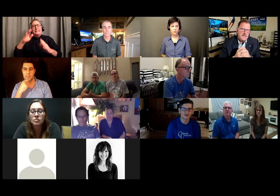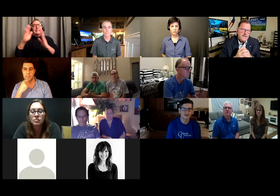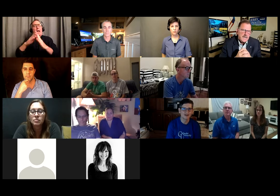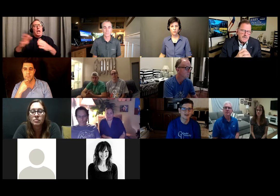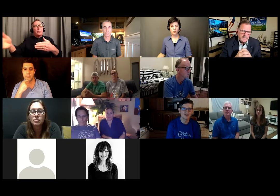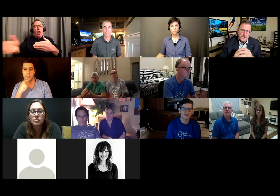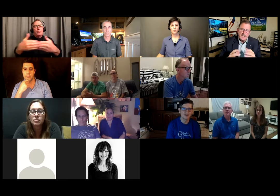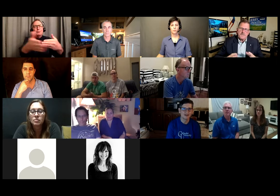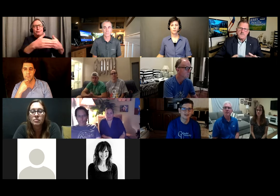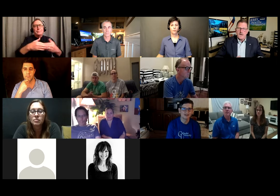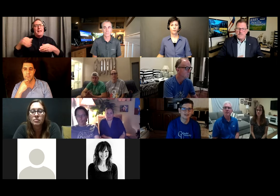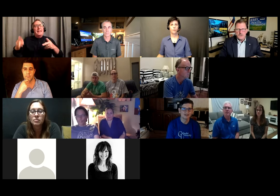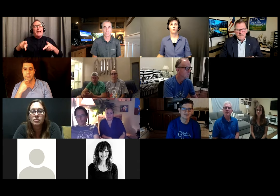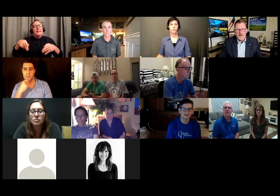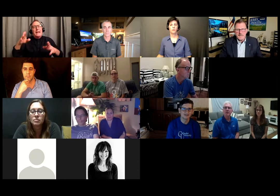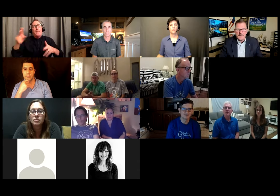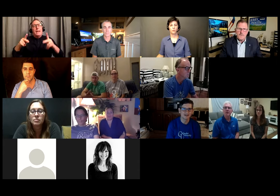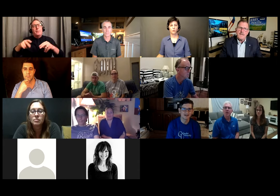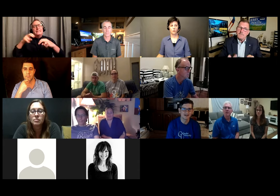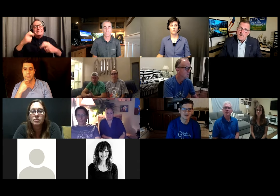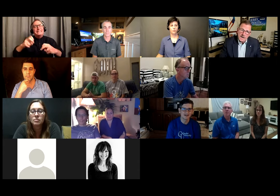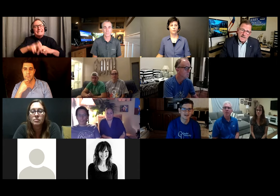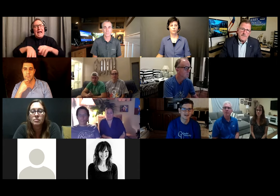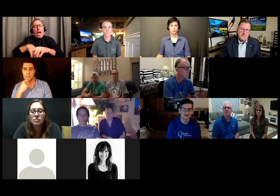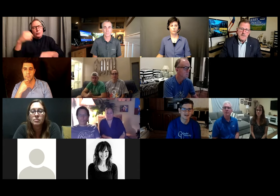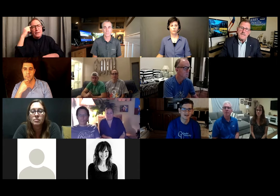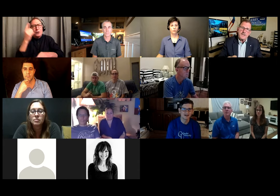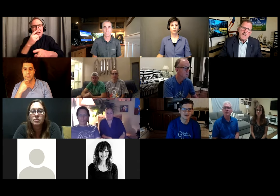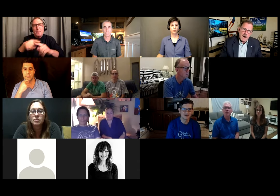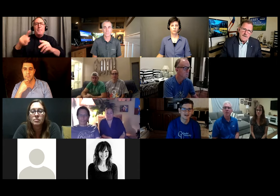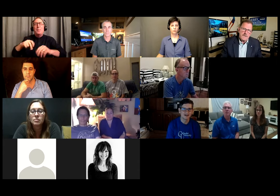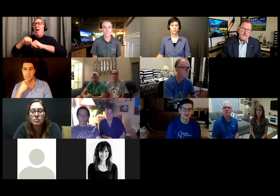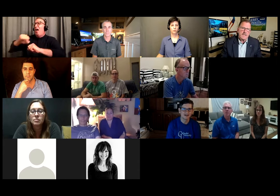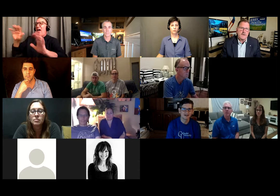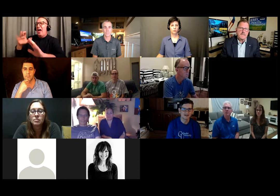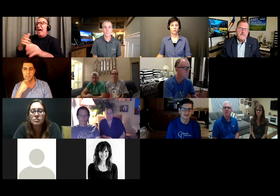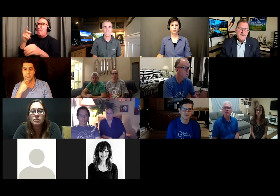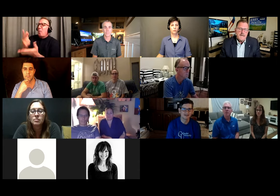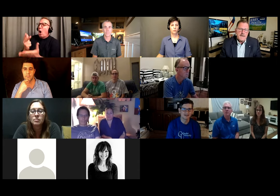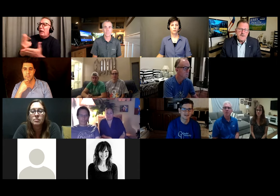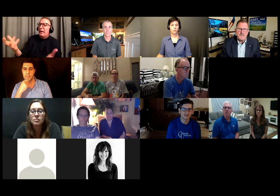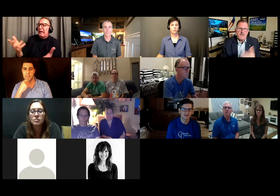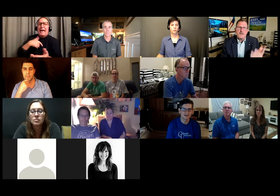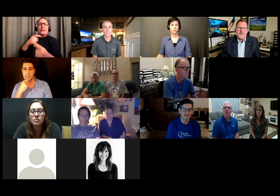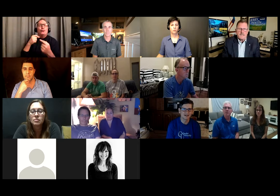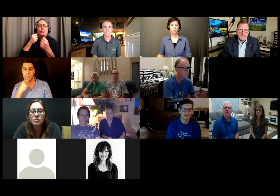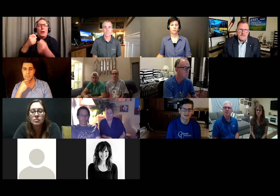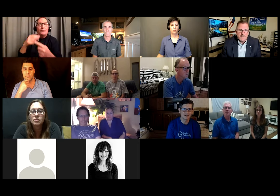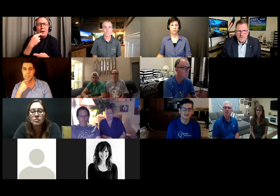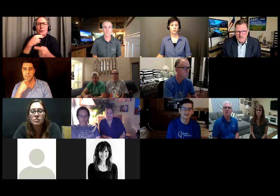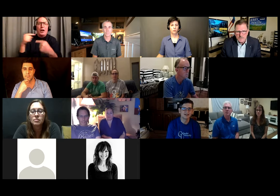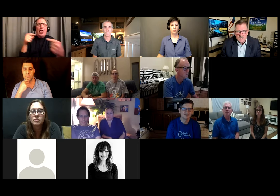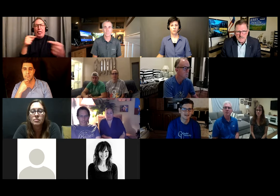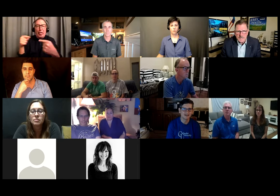restaurants, it was always a pushback that we need parking. People need to drive to their restaurants. And we've seen over the last